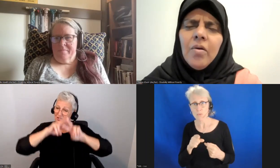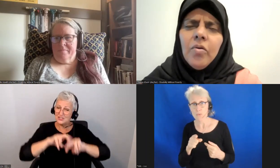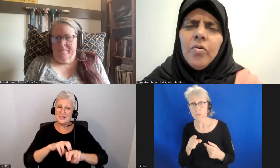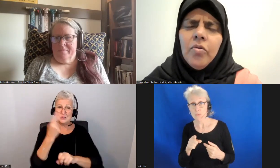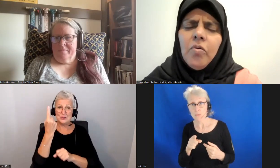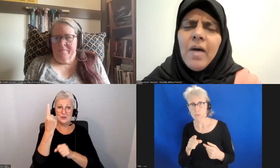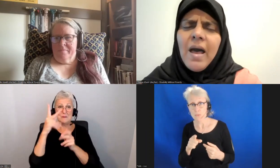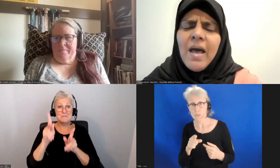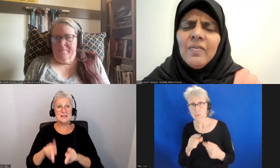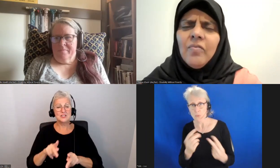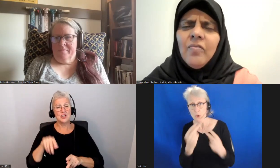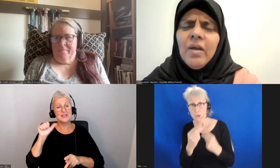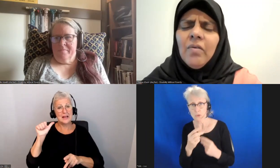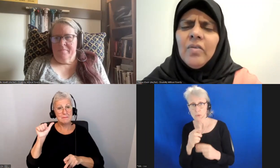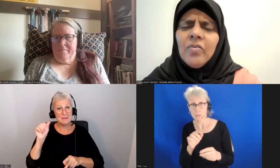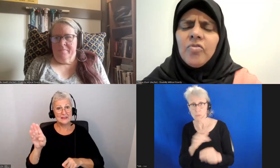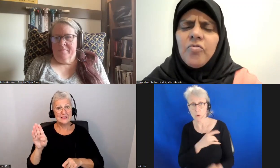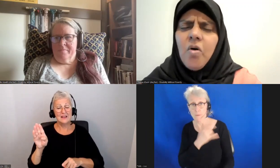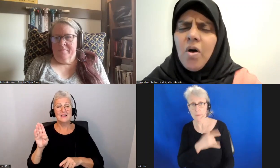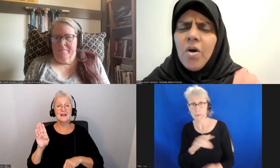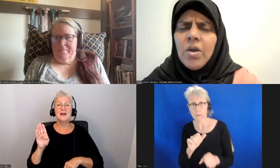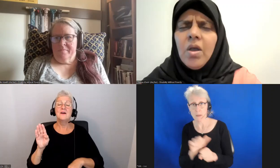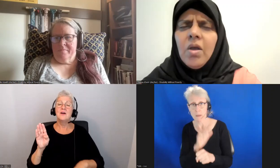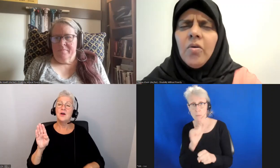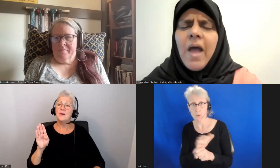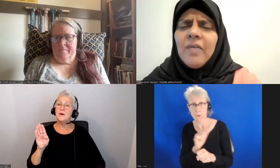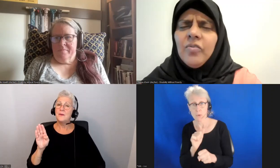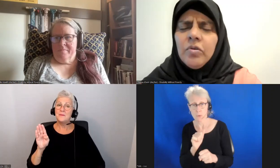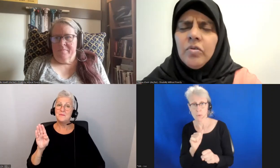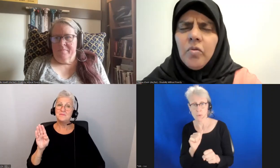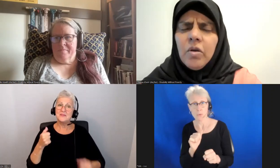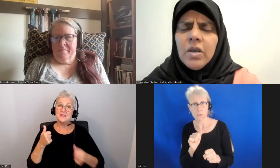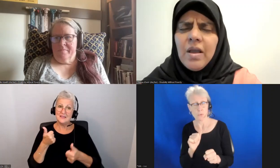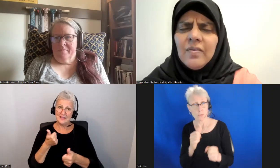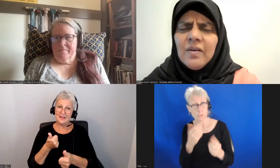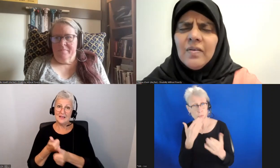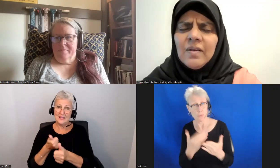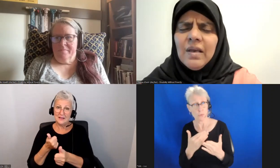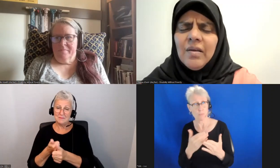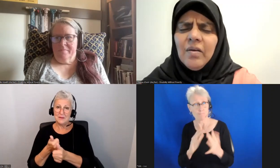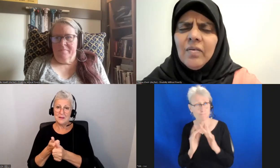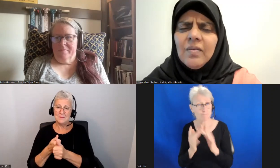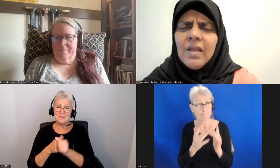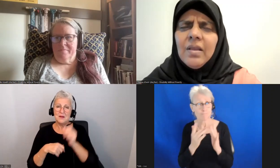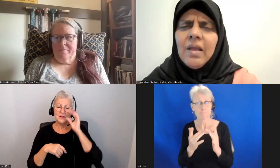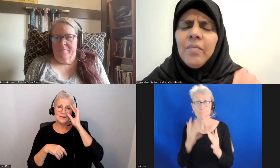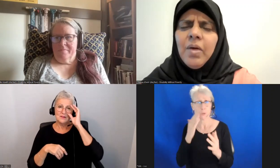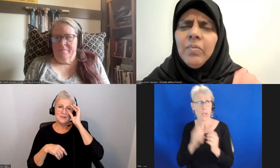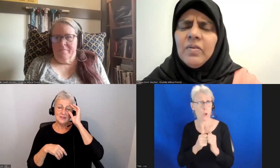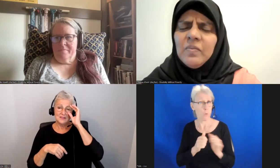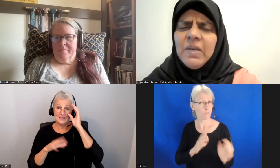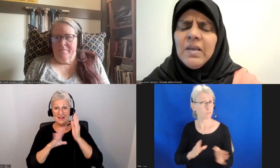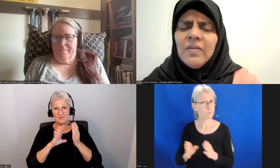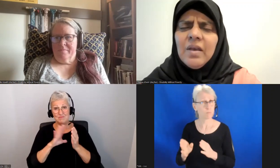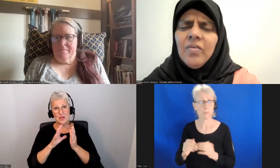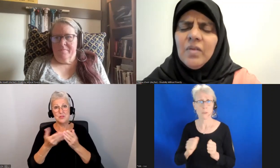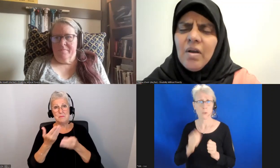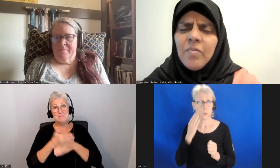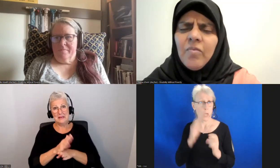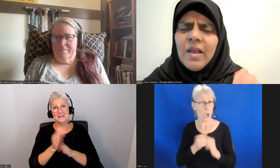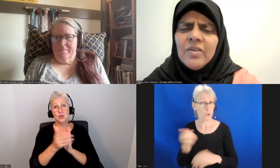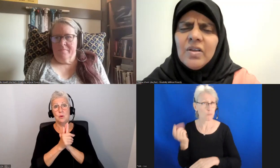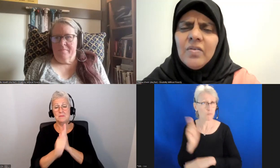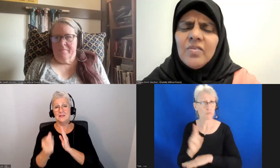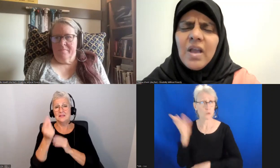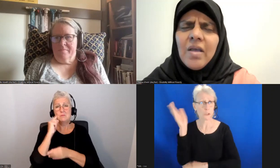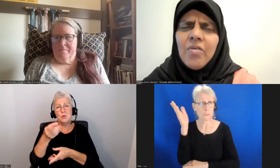Alberta who has very strong grassroots organizing skills and public speaking skills and